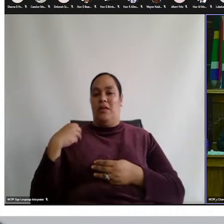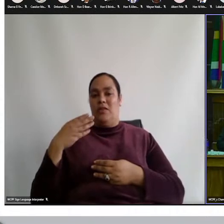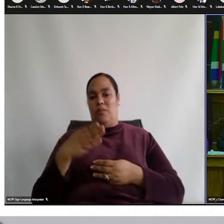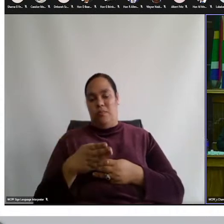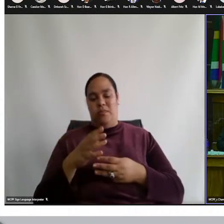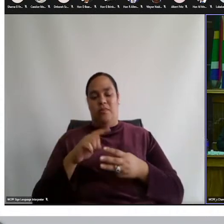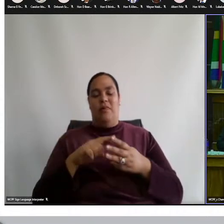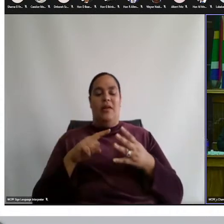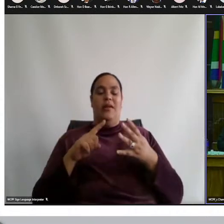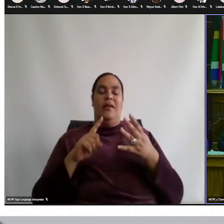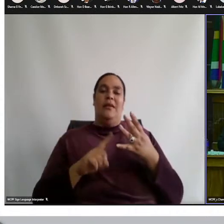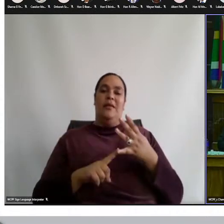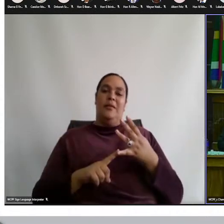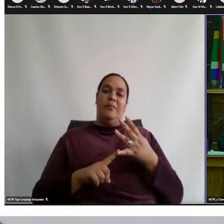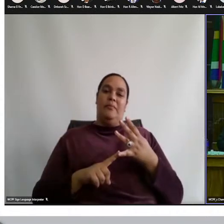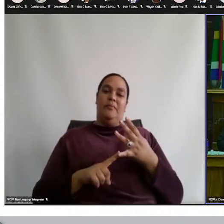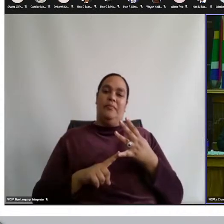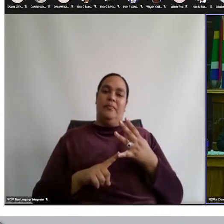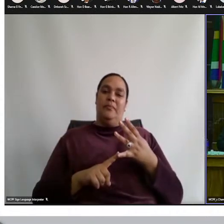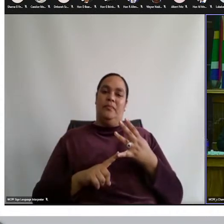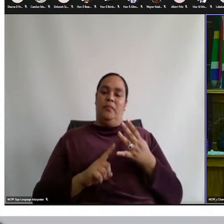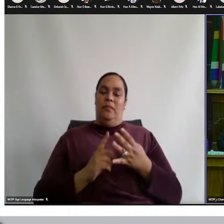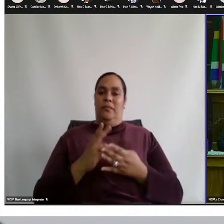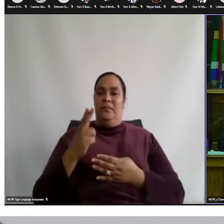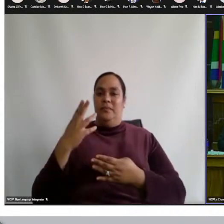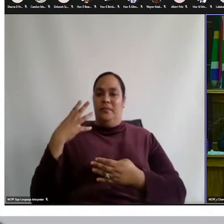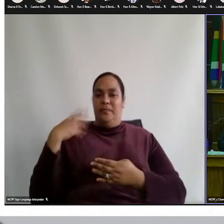chamber. Honorable Minister